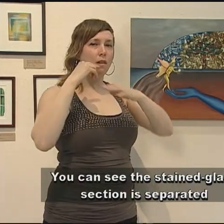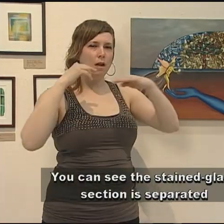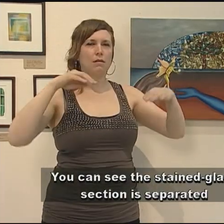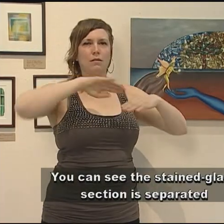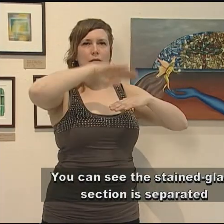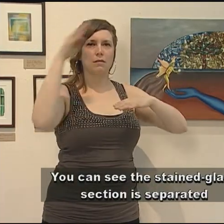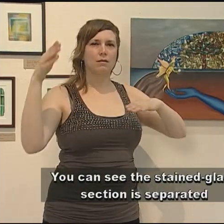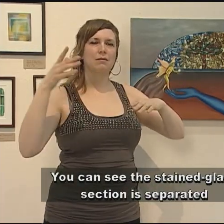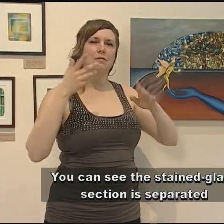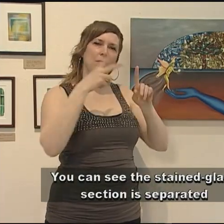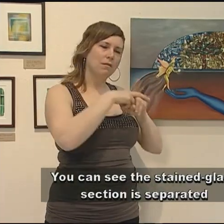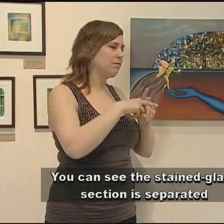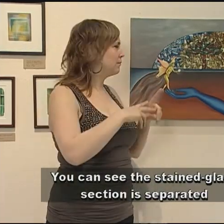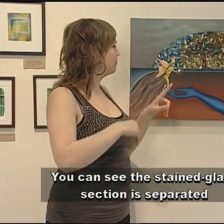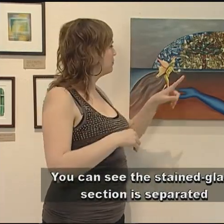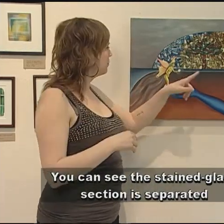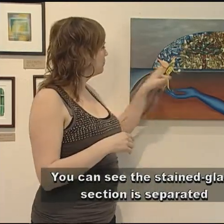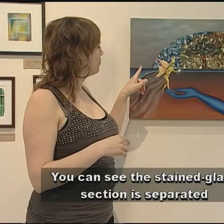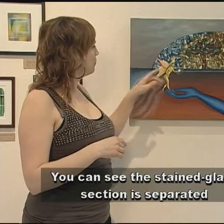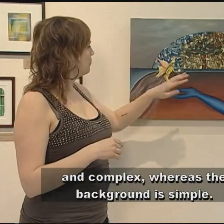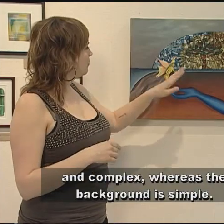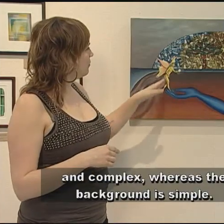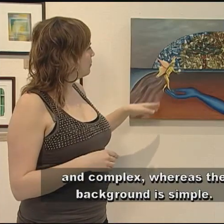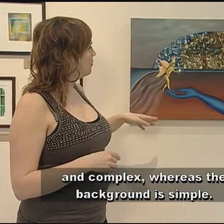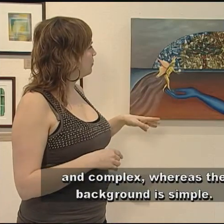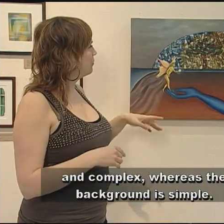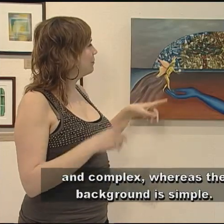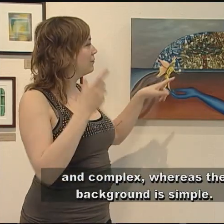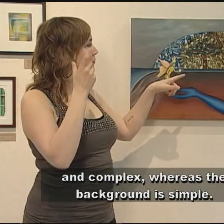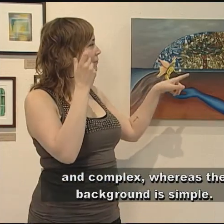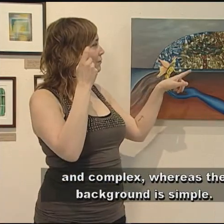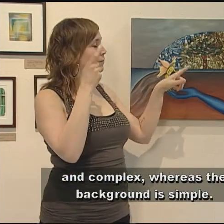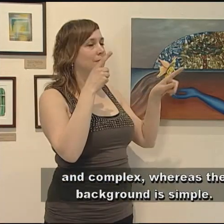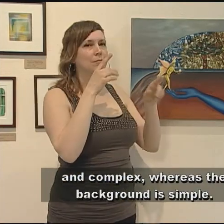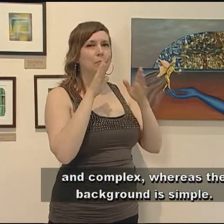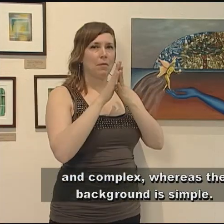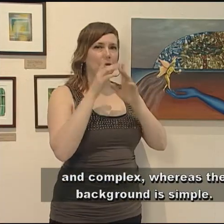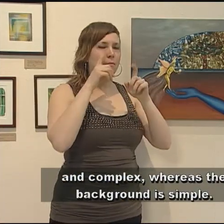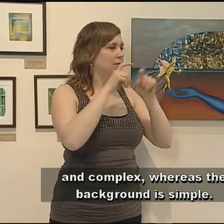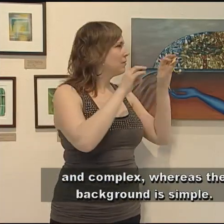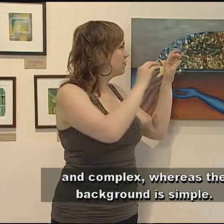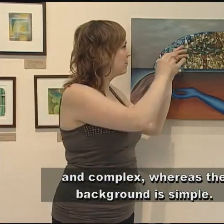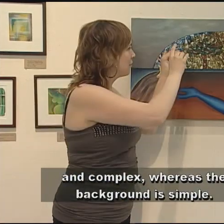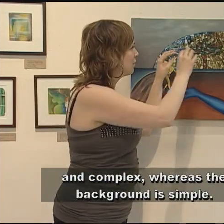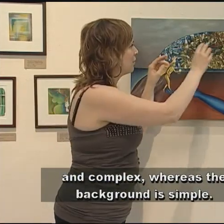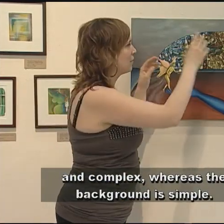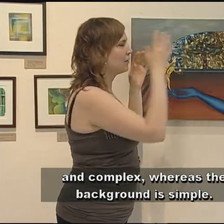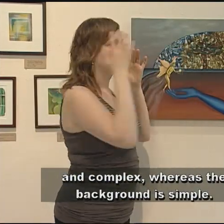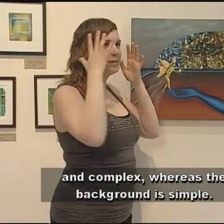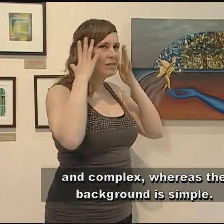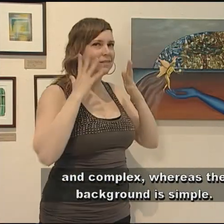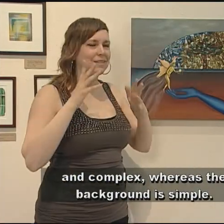the stained glass section is separated and complex, whereas the background is simple.